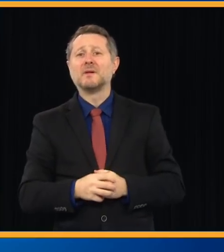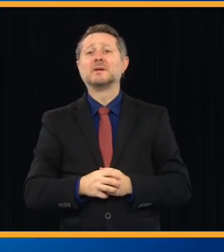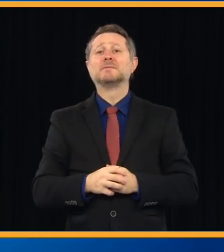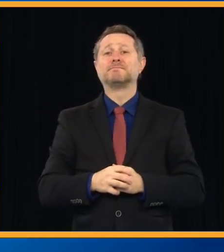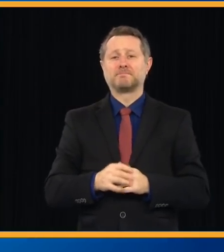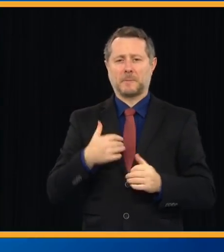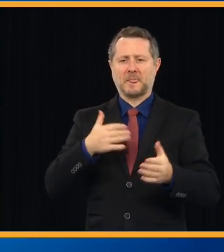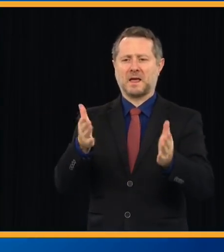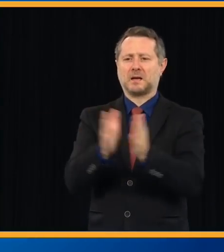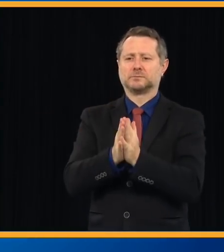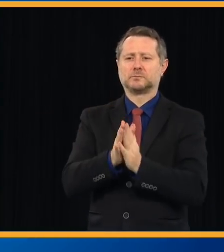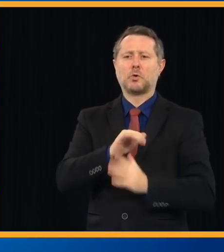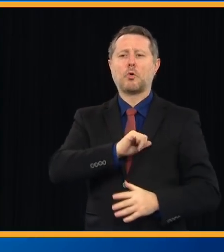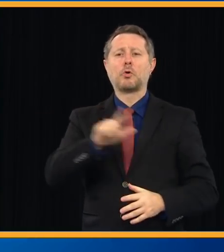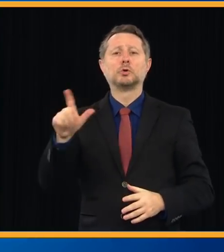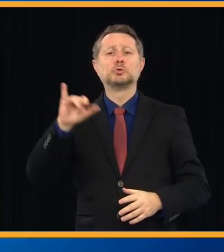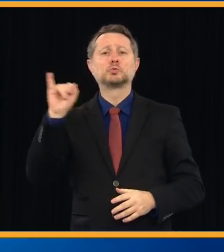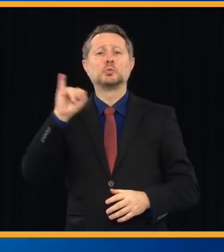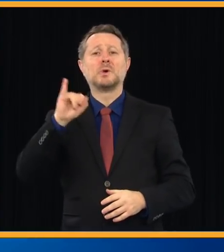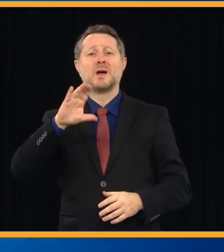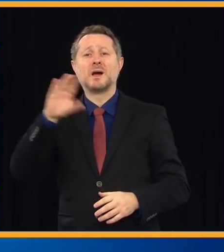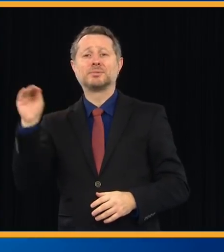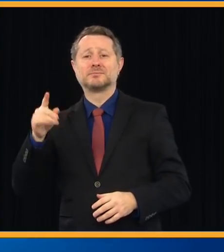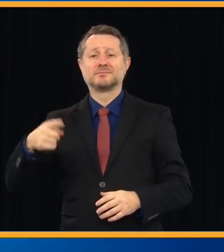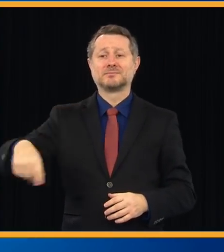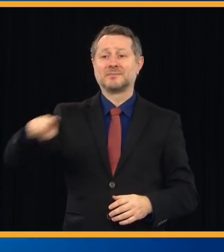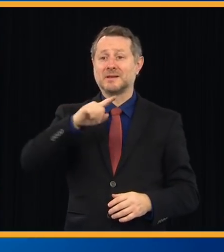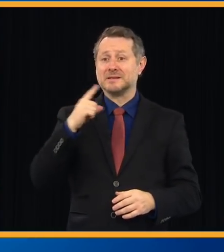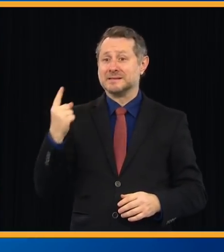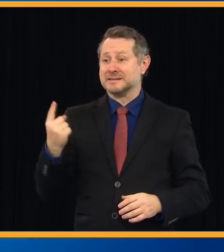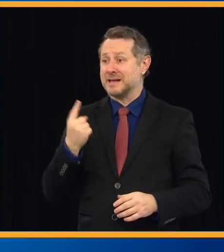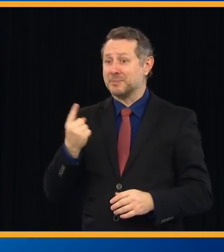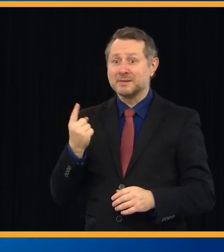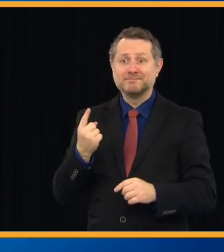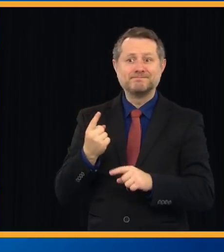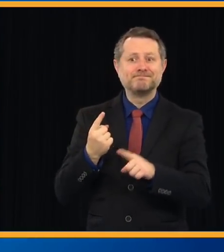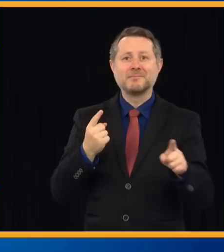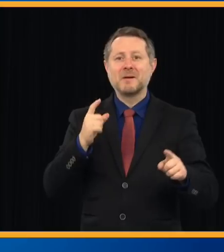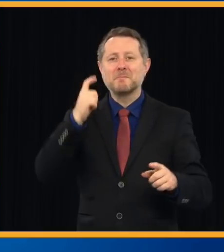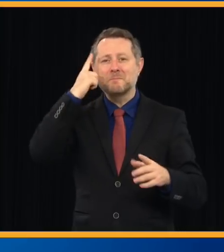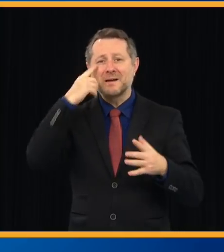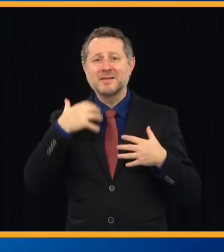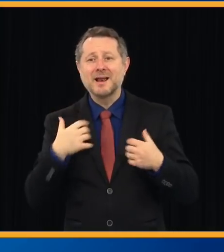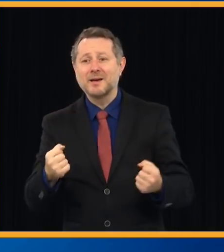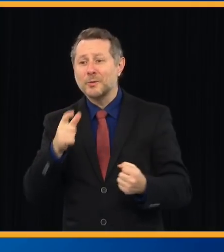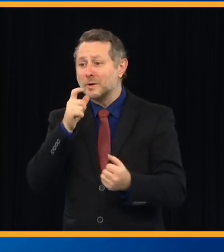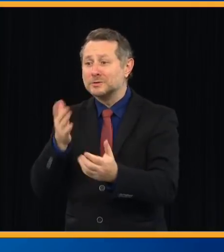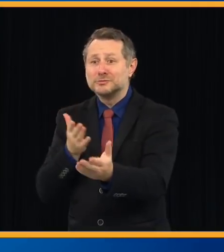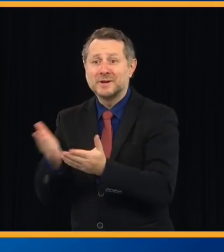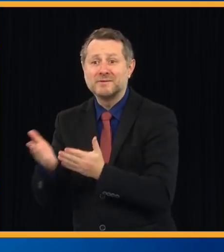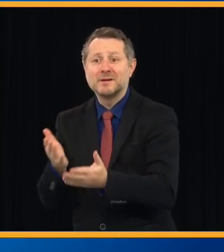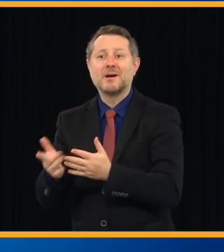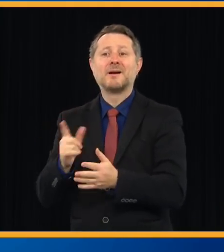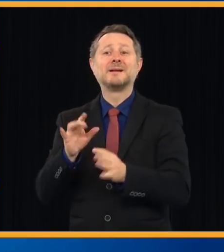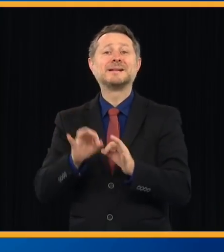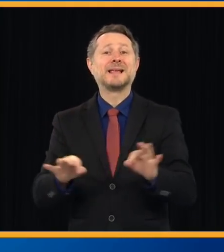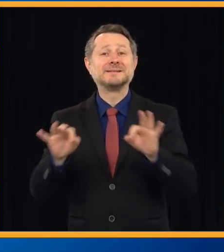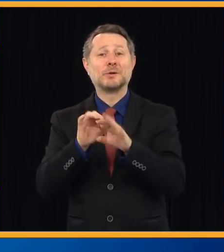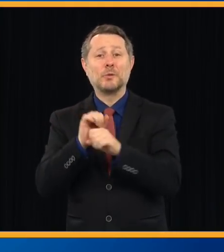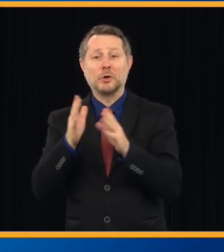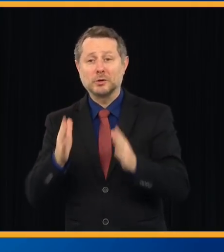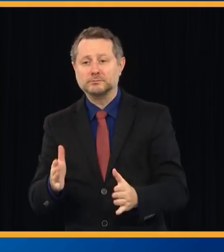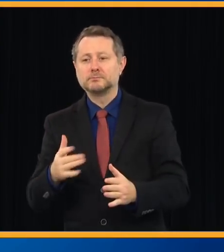waive any cost-sharing copay deductibles for mental health services for essential workers,